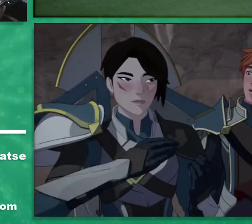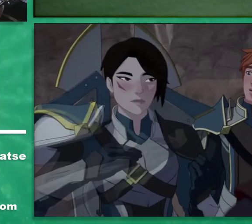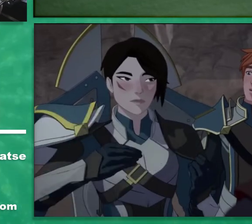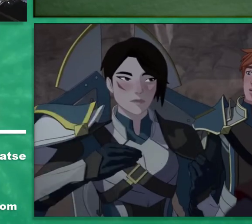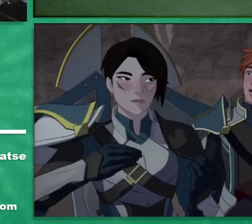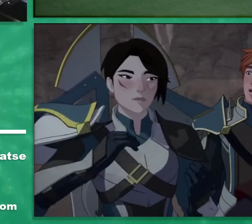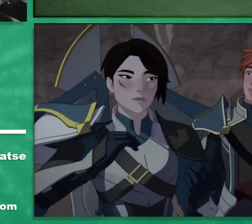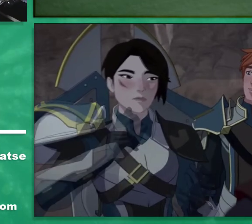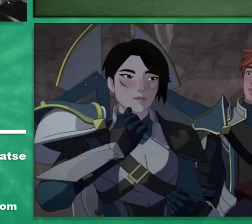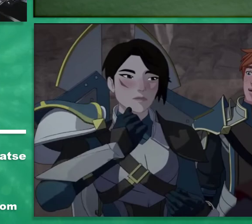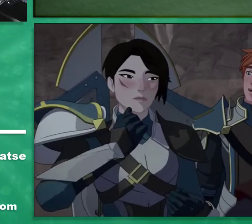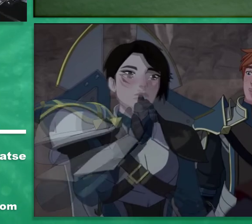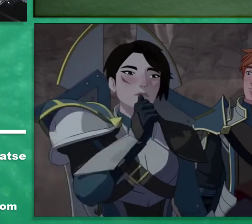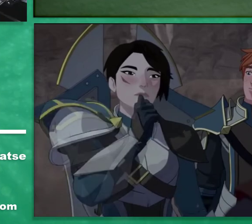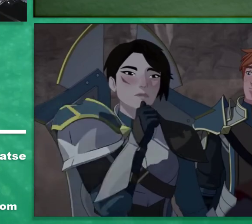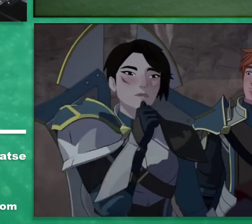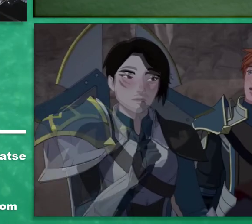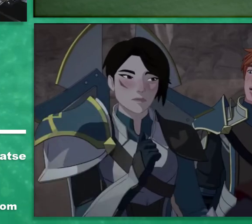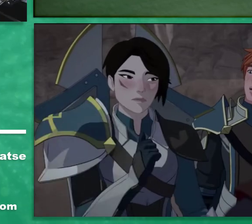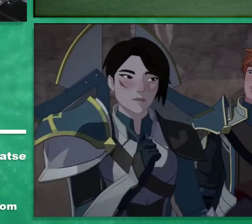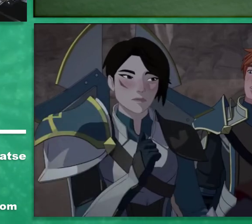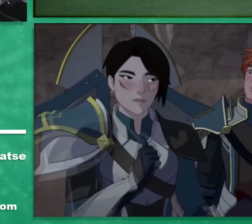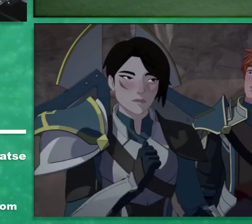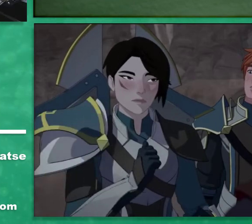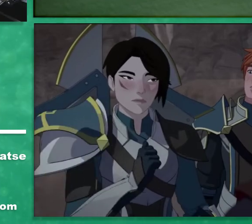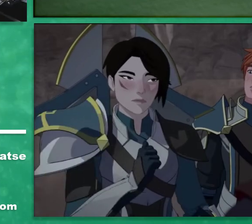pointing away at Baron. She was and